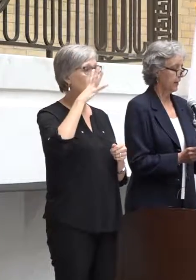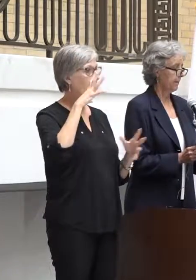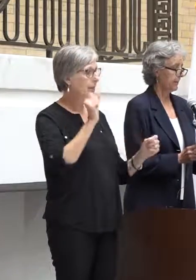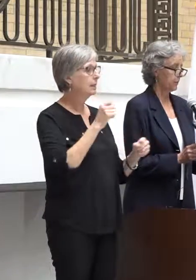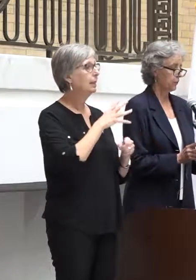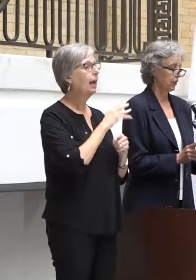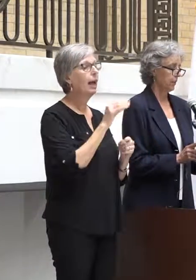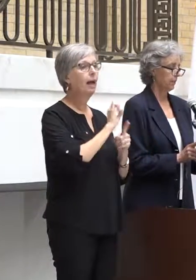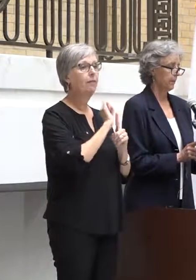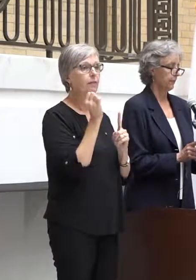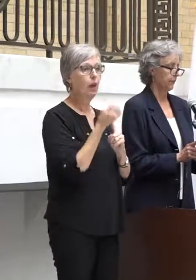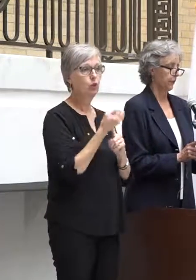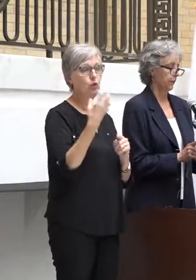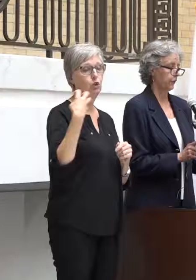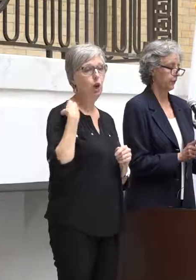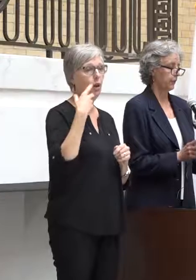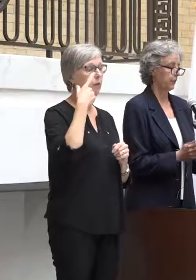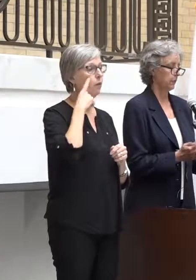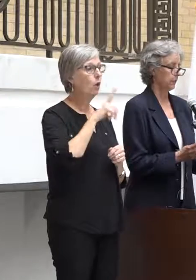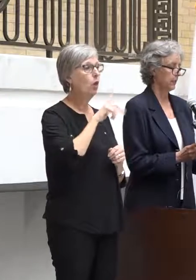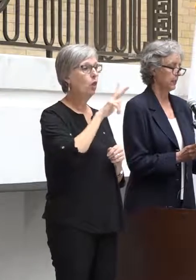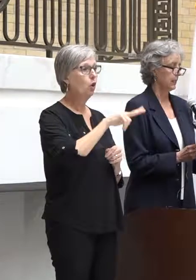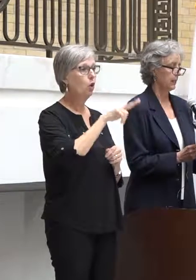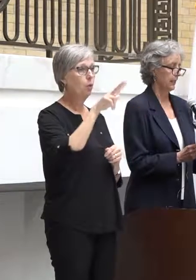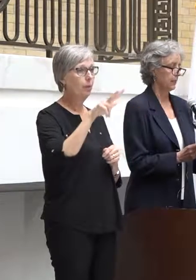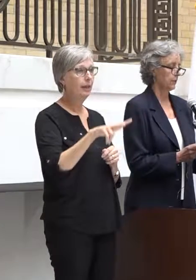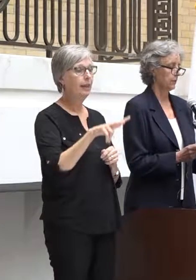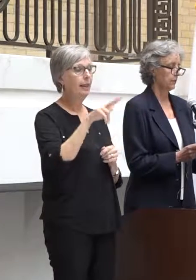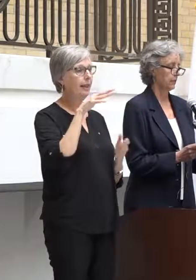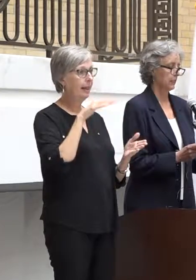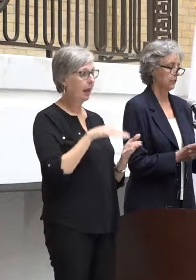an environmental chair for the